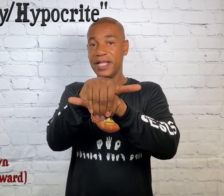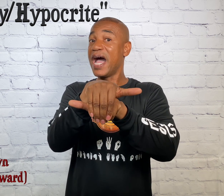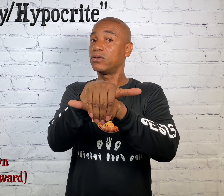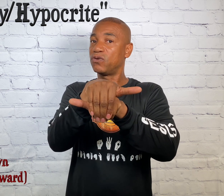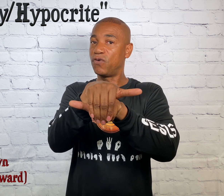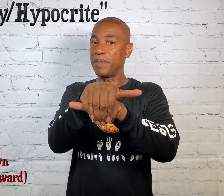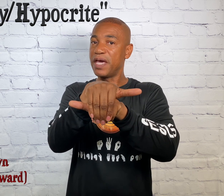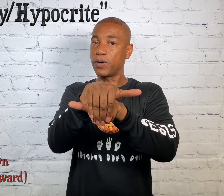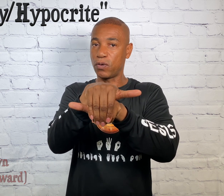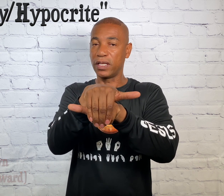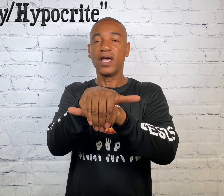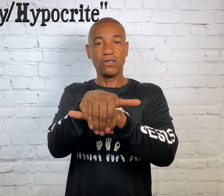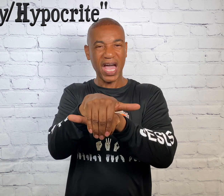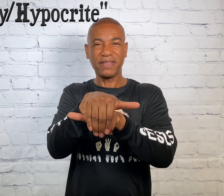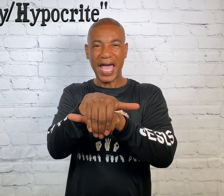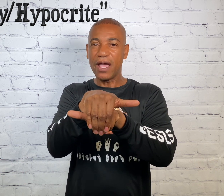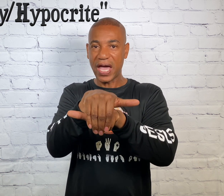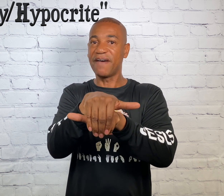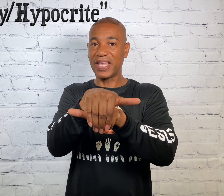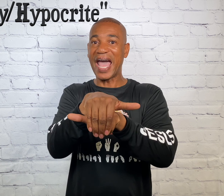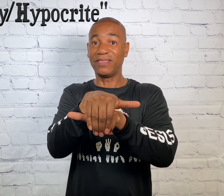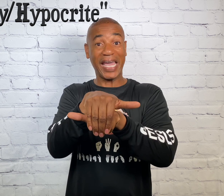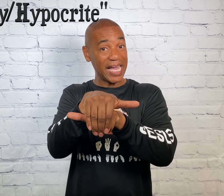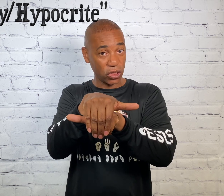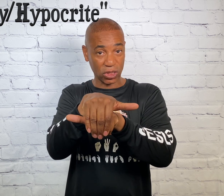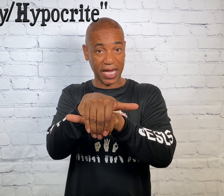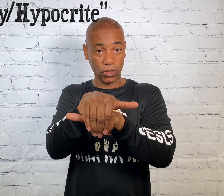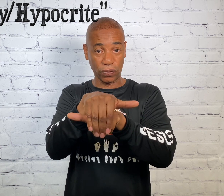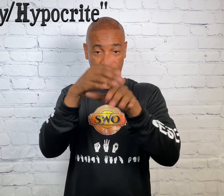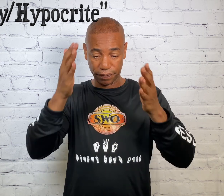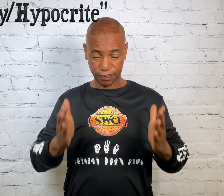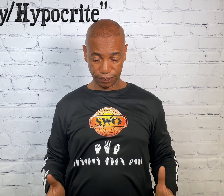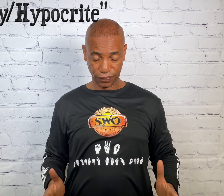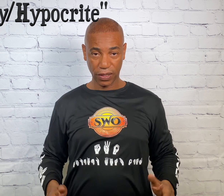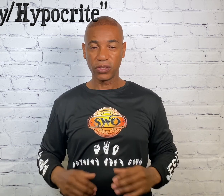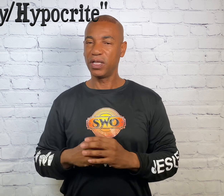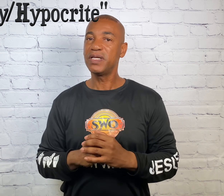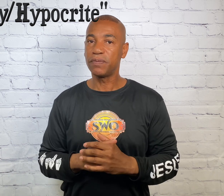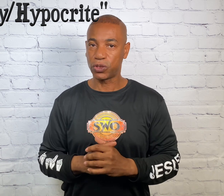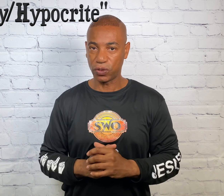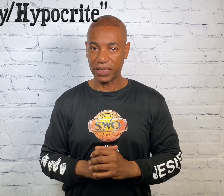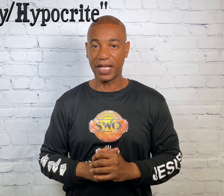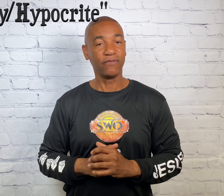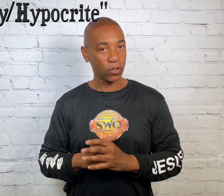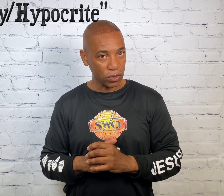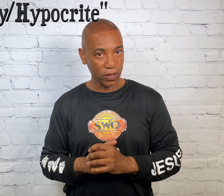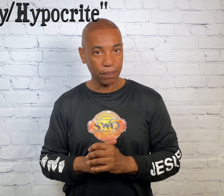Now, to form hypocrite, you have to add the agent sign to it. So let me demonstrate that. If you're going to do